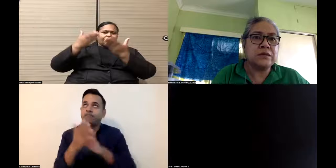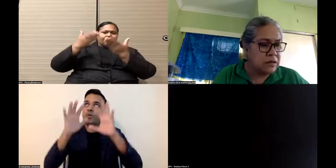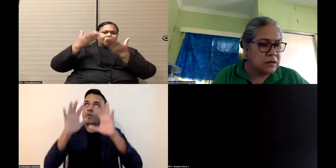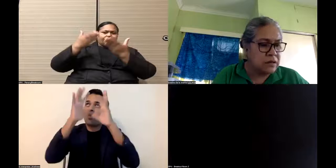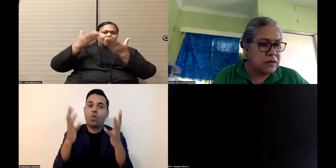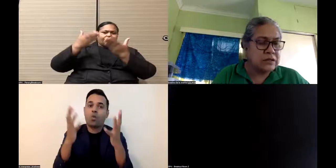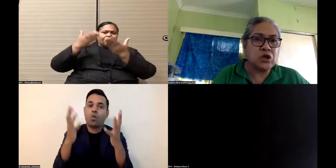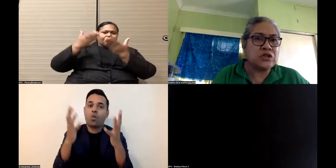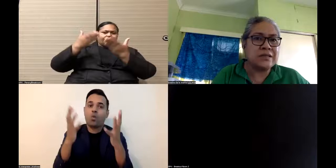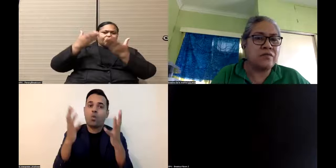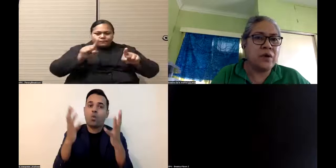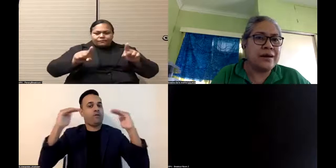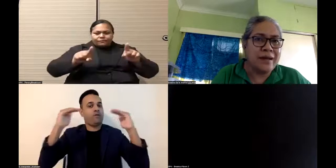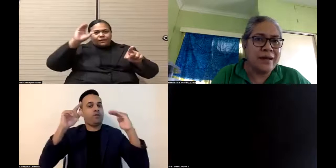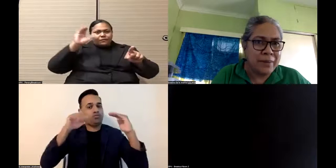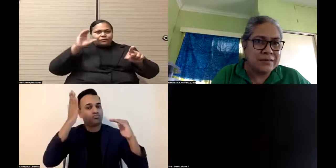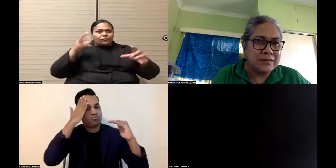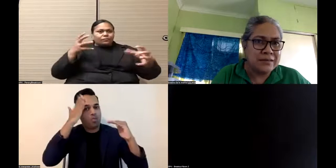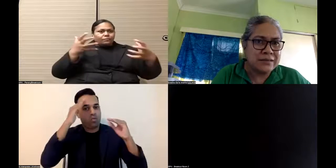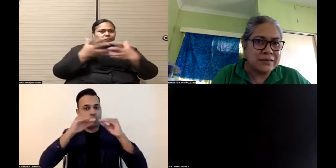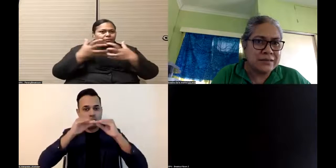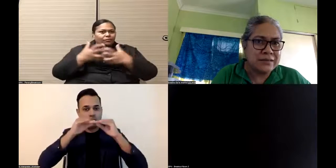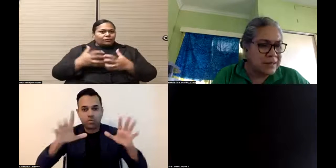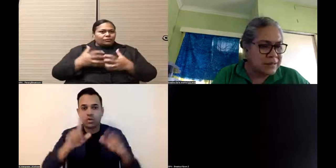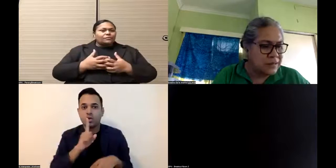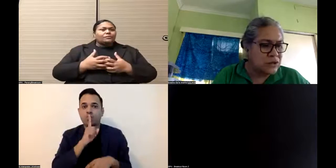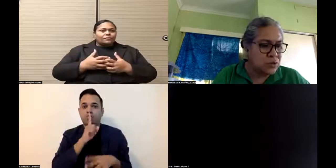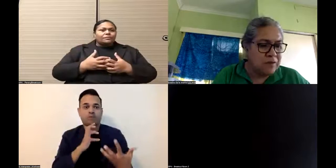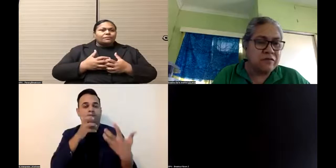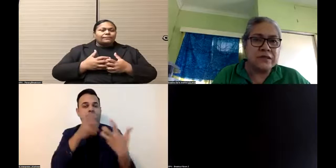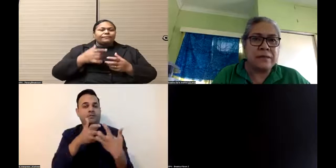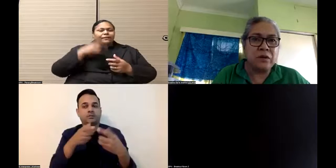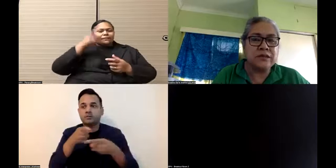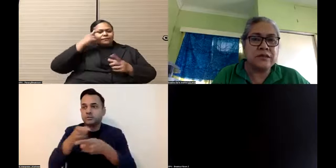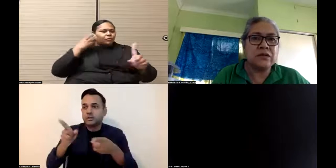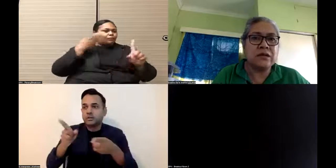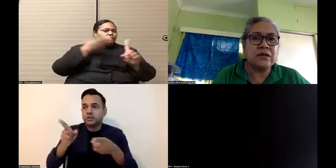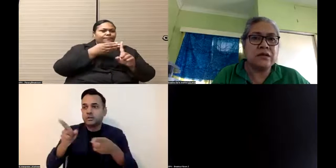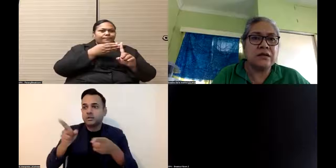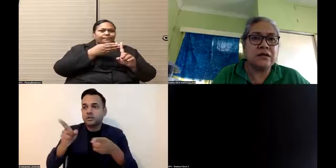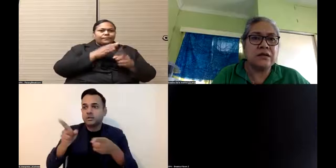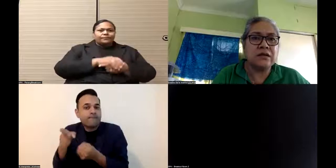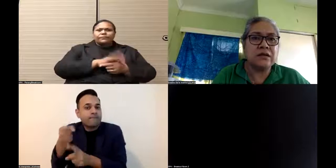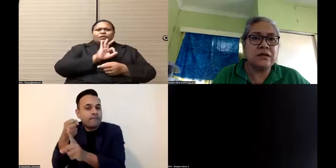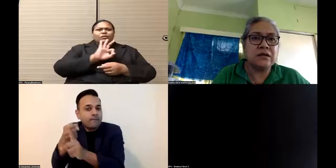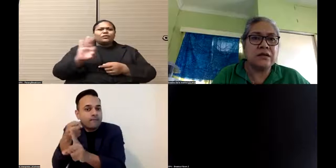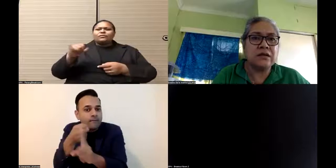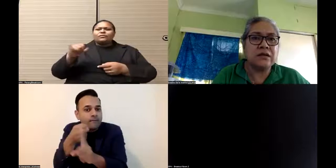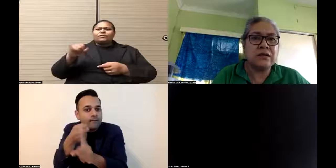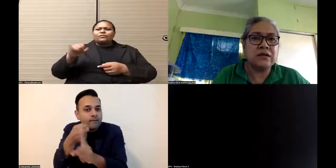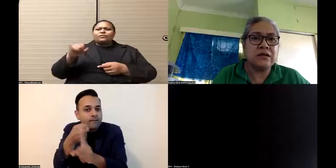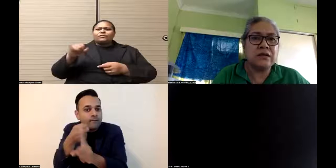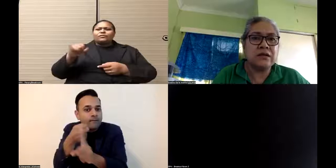in. It's not just for any capacity, but capacity to influence the policy so that it reflect